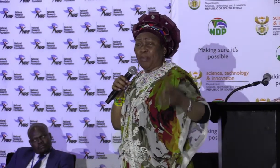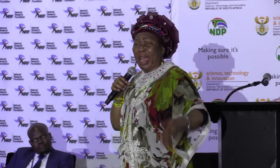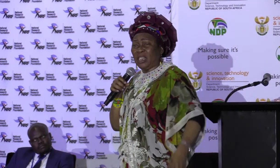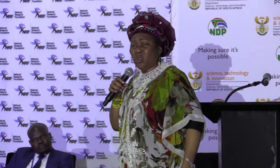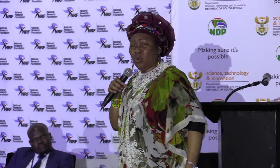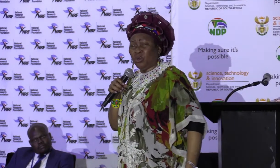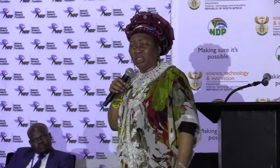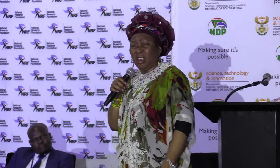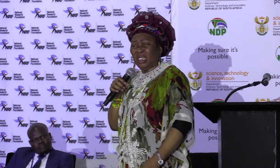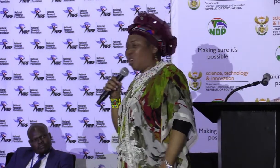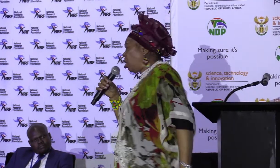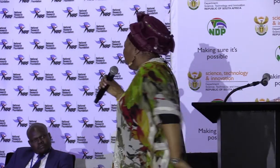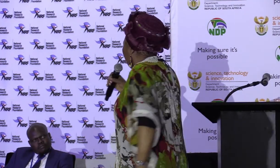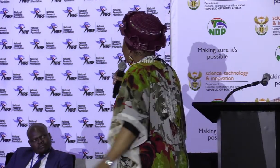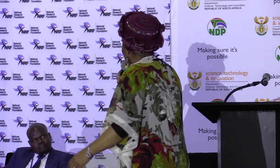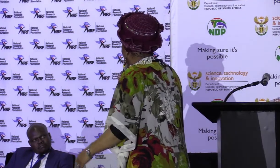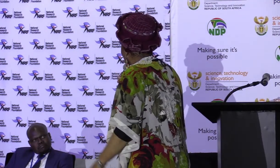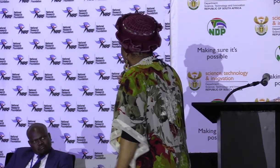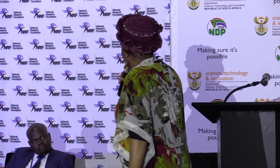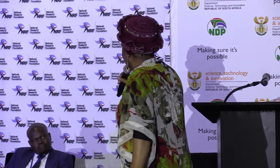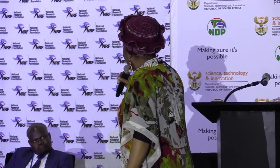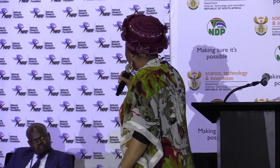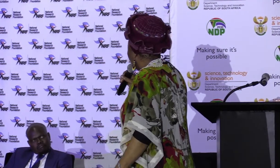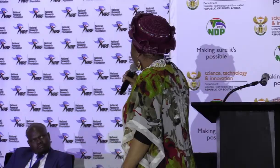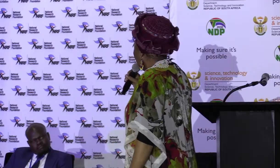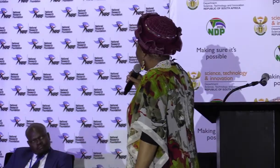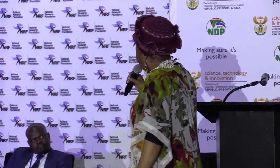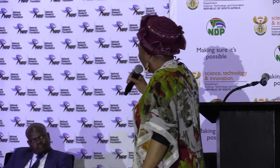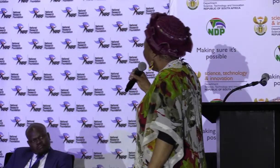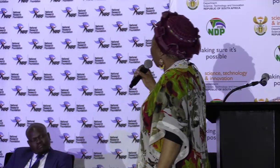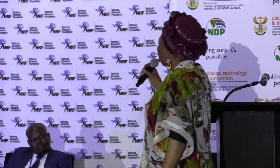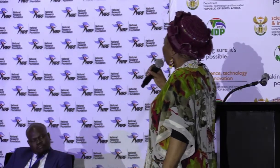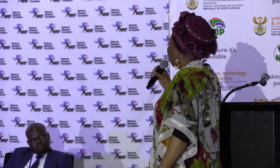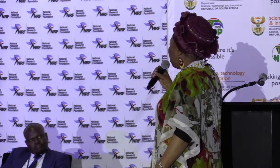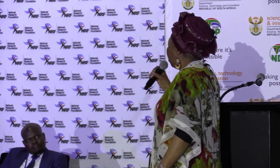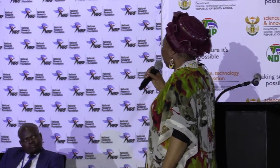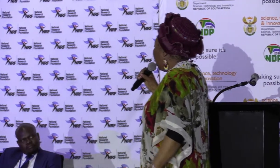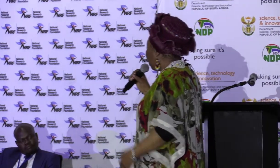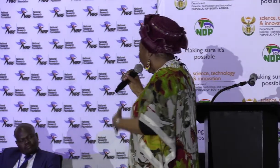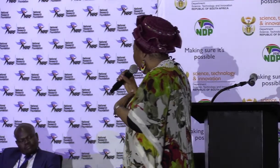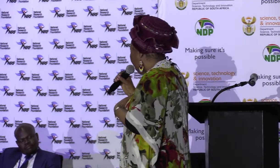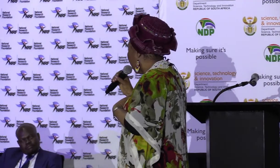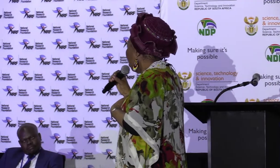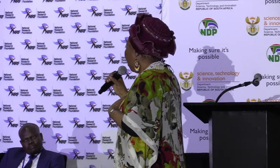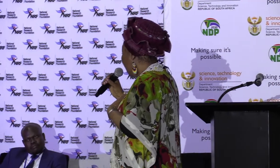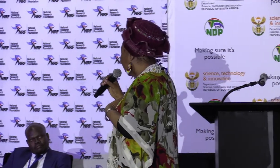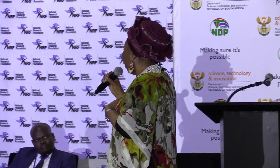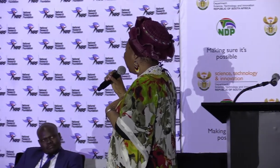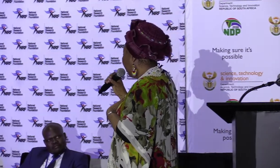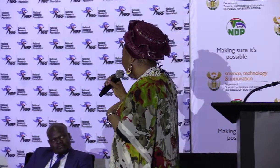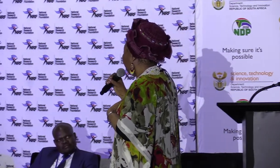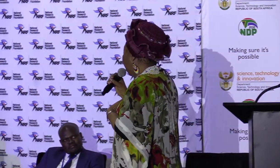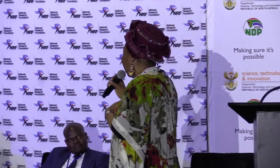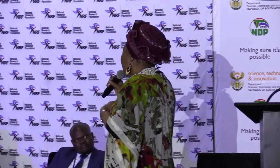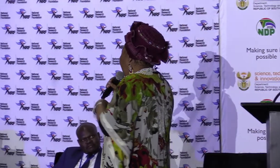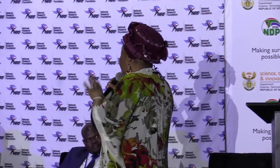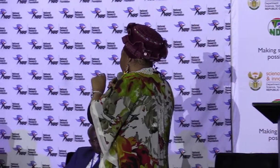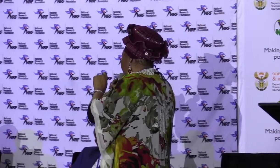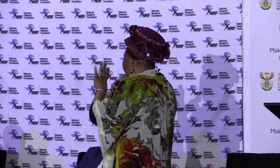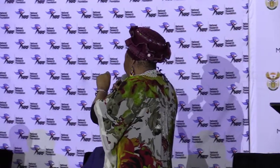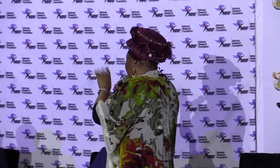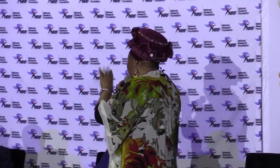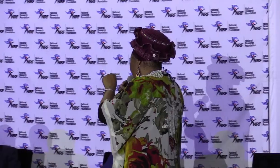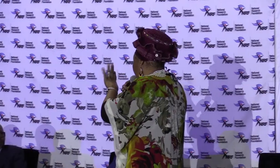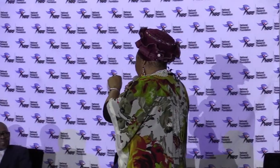Stop telling bad news. There's a lot of good news that we can tell. Let's talk about those good news. So for me, when I discover something good,